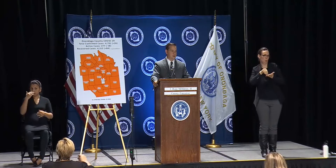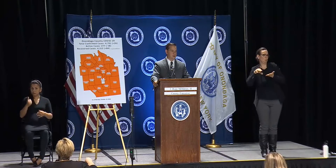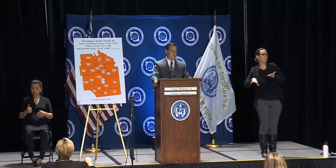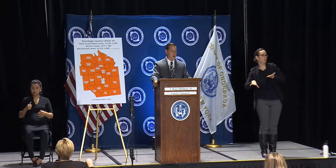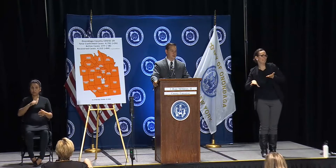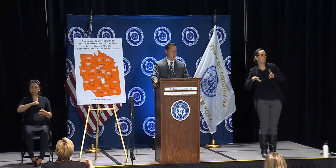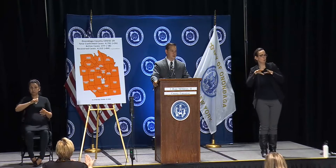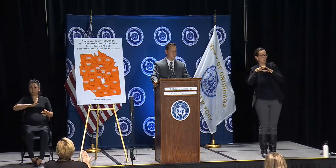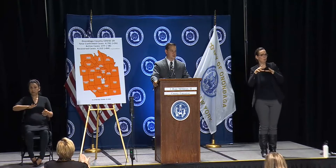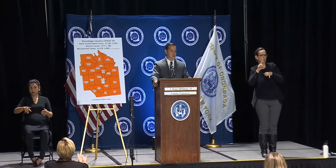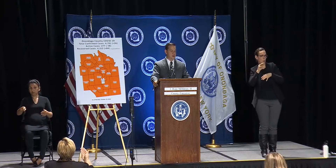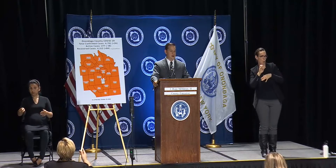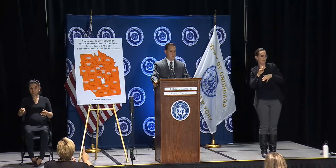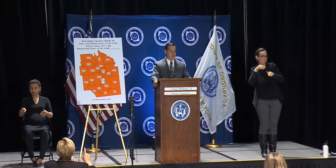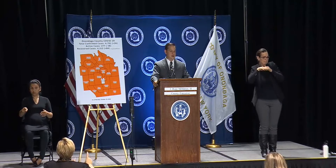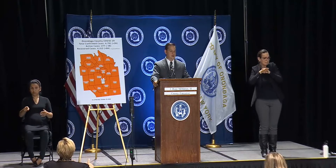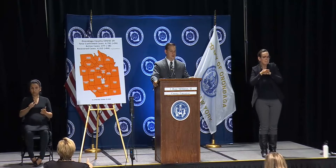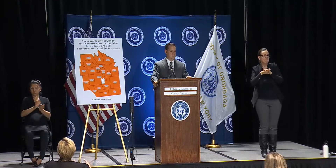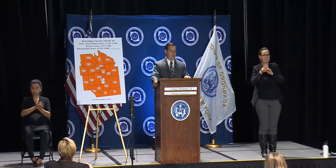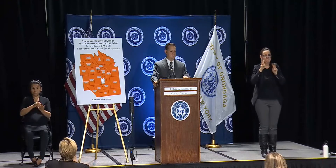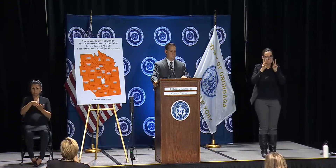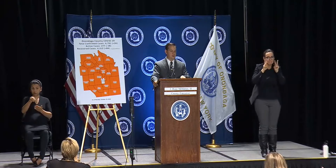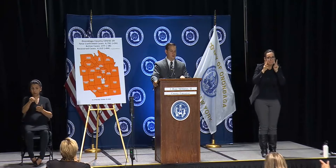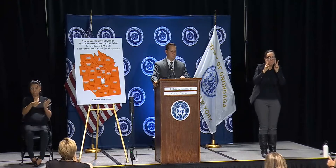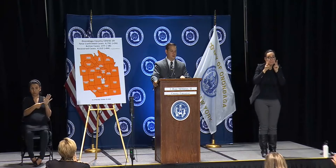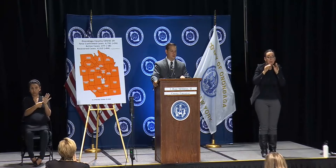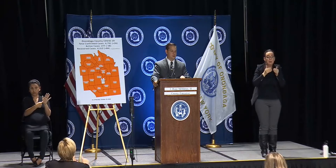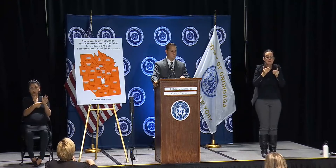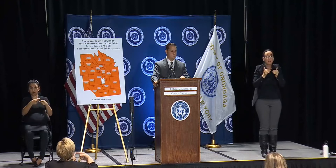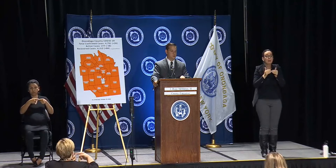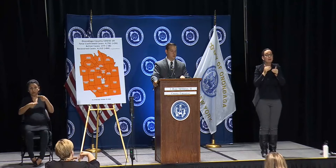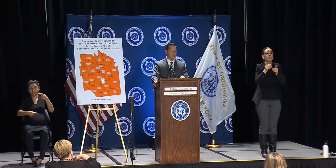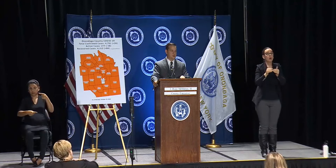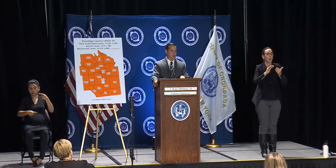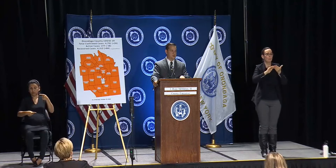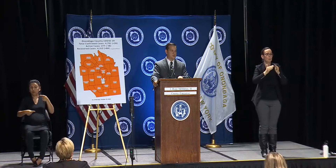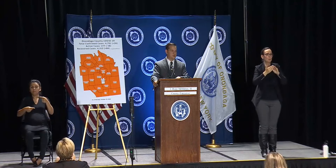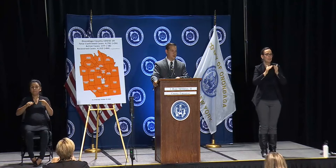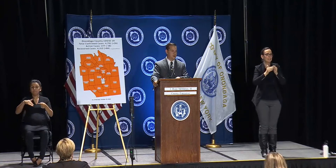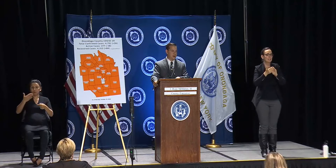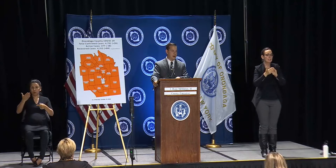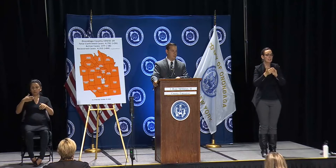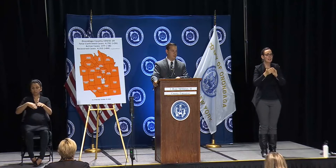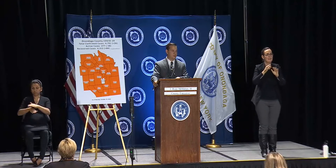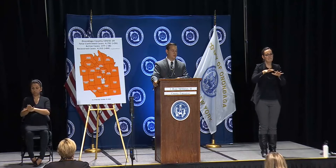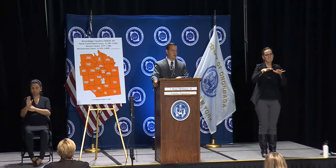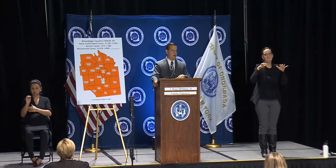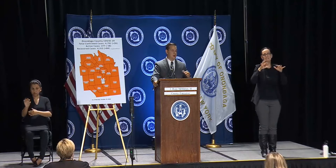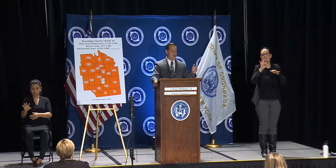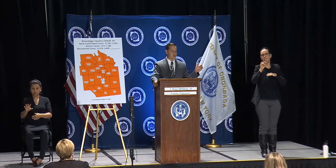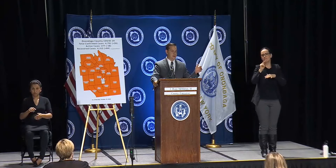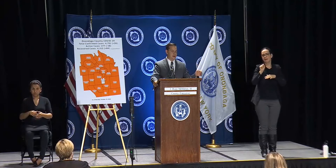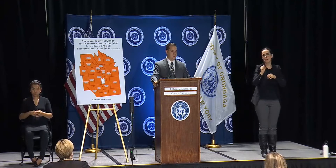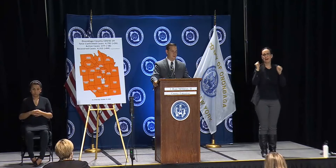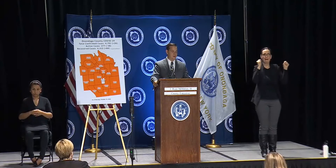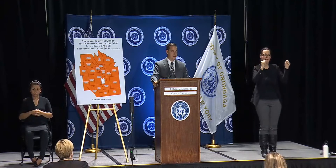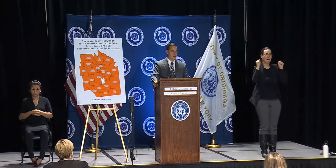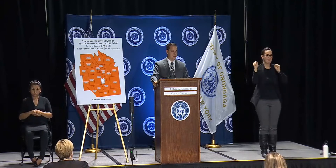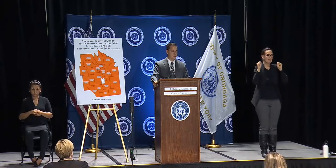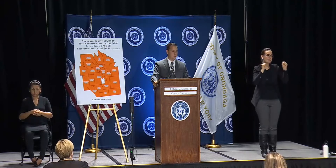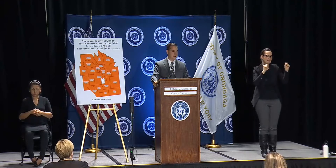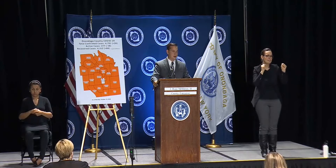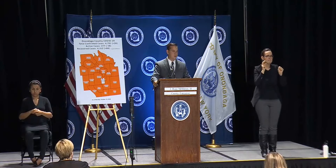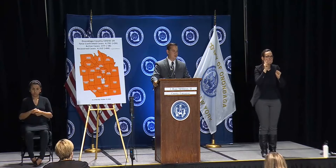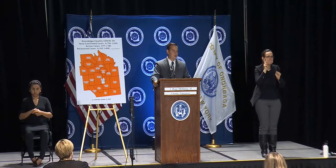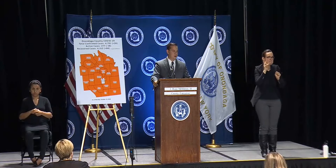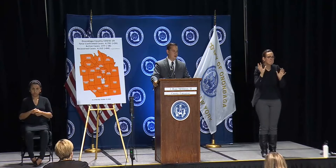the spectators, then you can 2 weeks later see if anything happened. Then if it didn't,